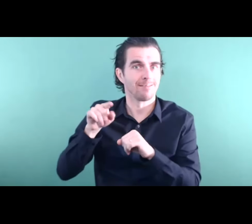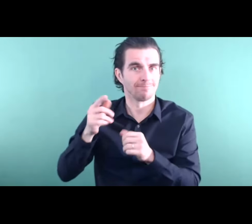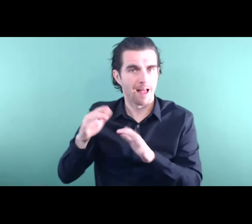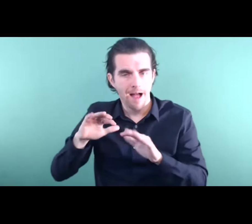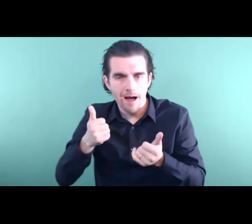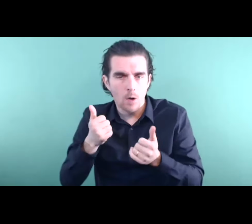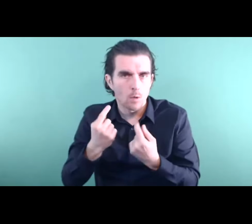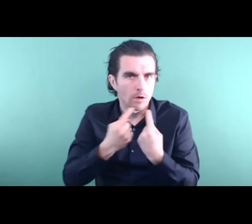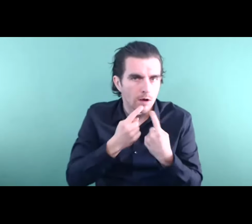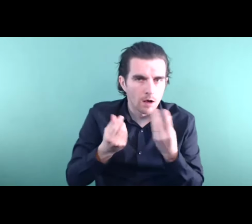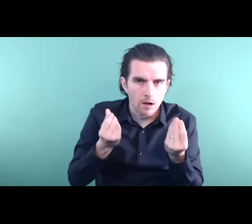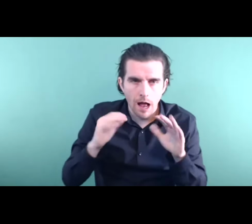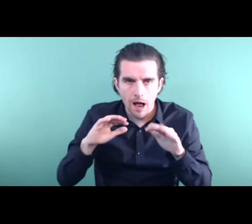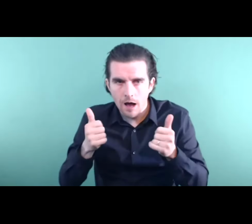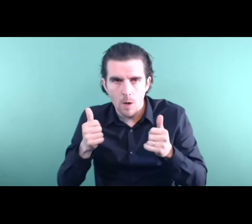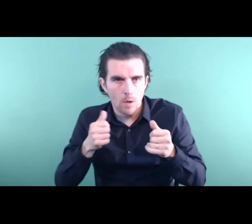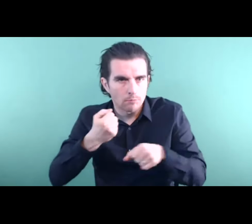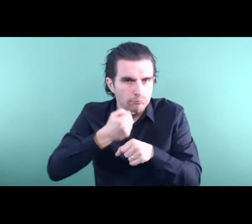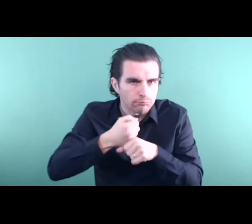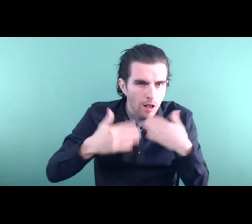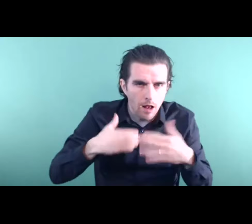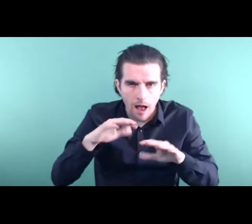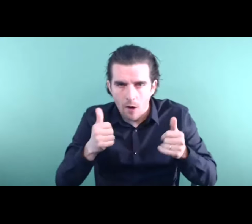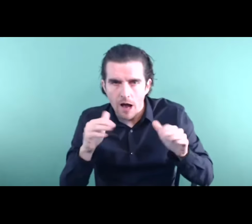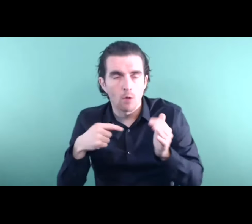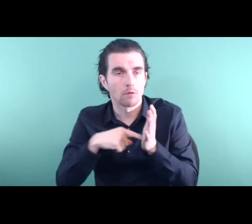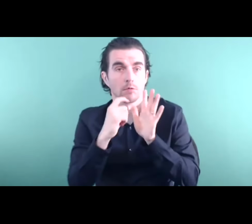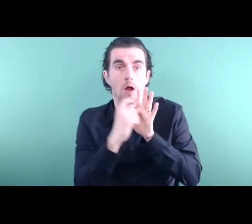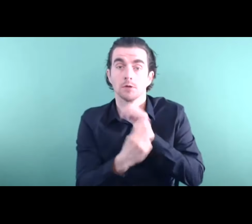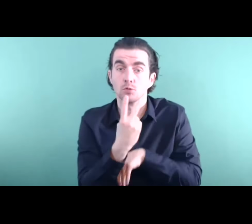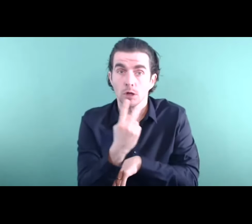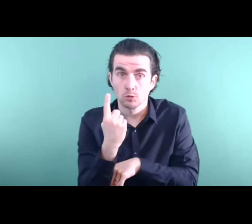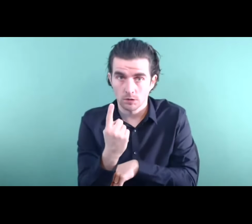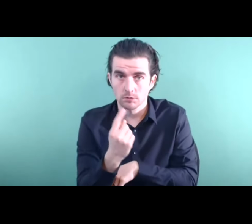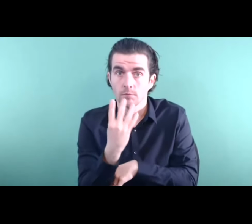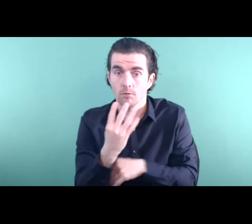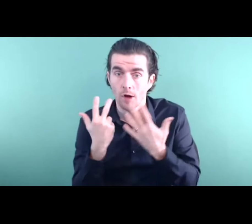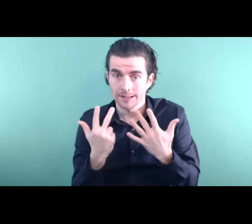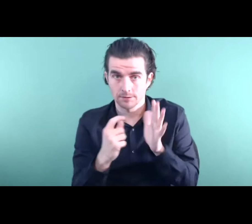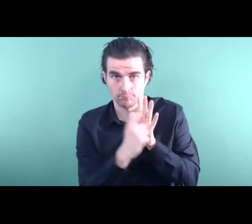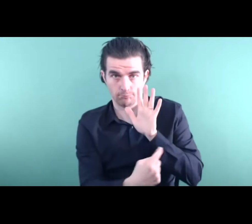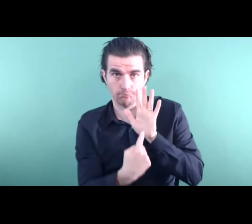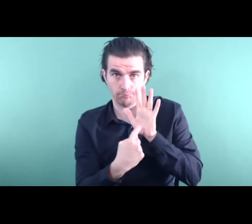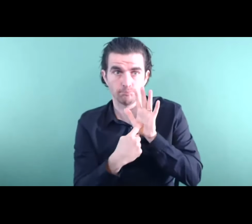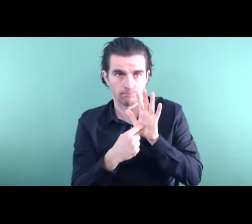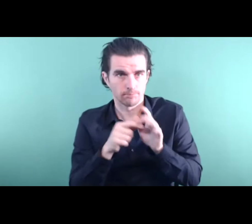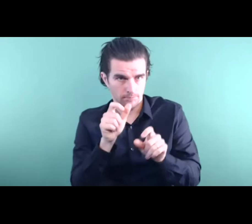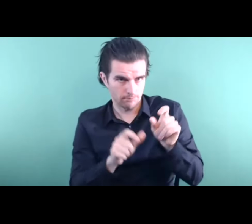states. This European semester tool was a very structured tool with very